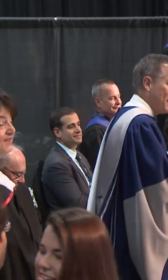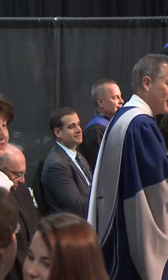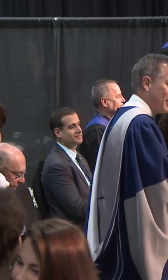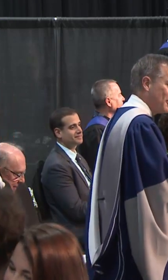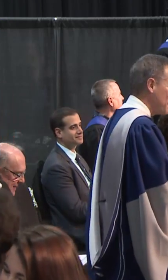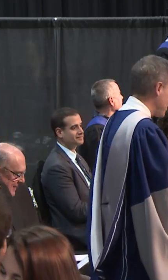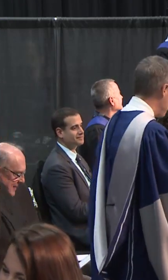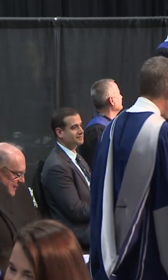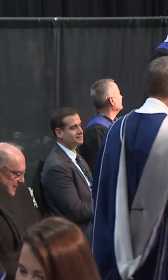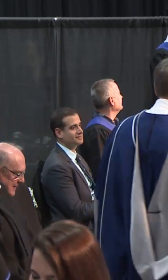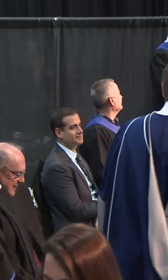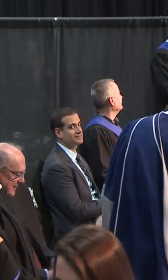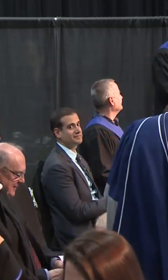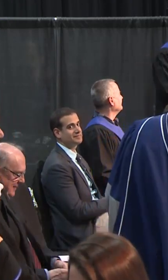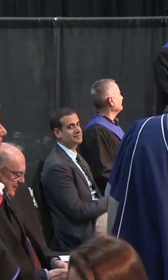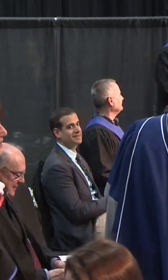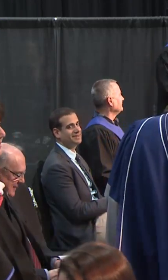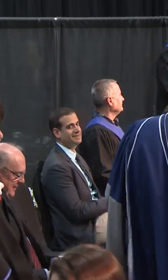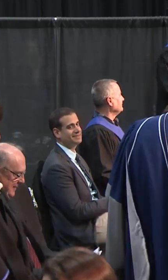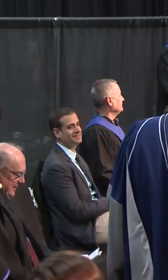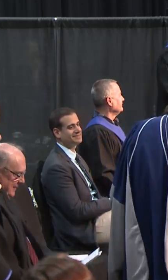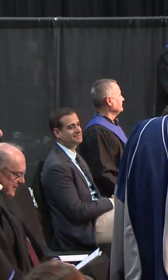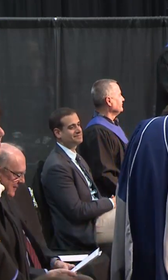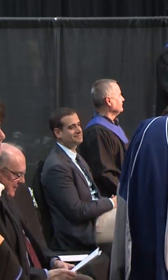How are you? Good.